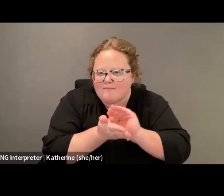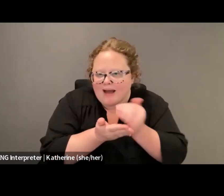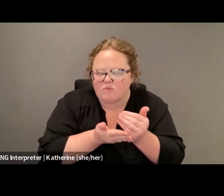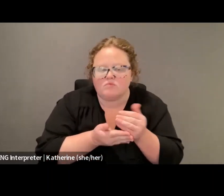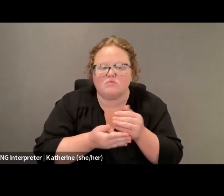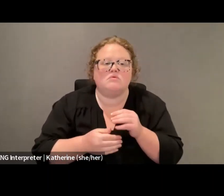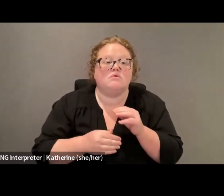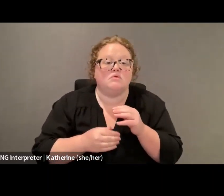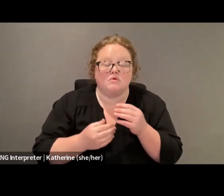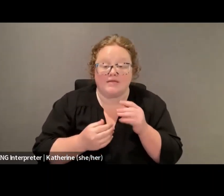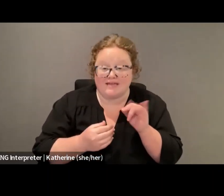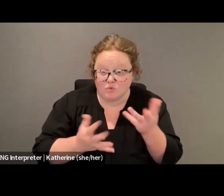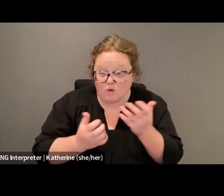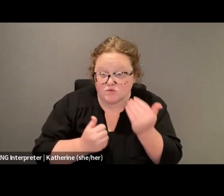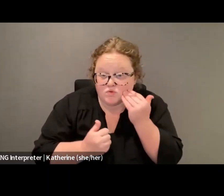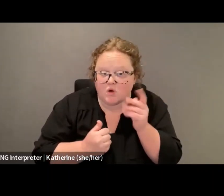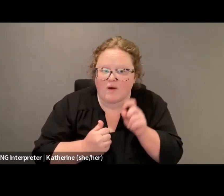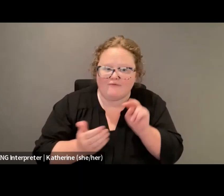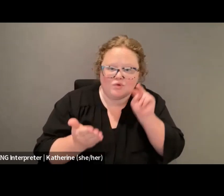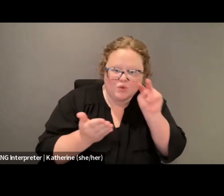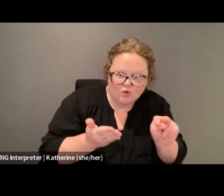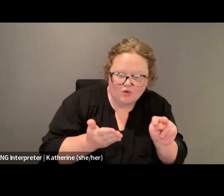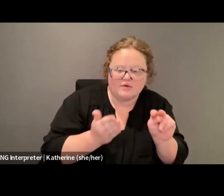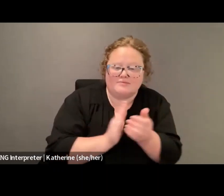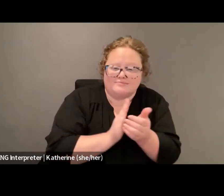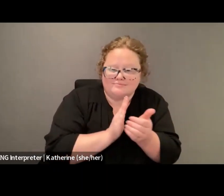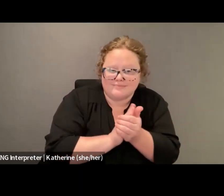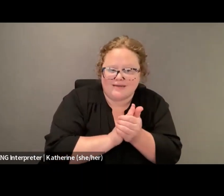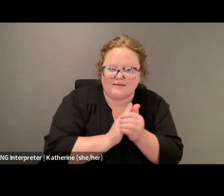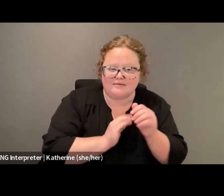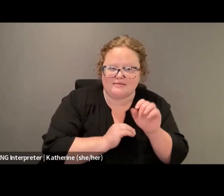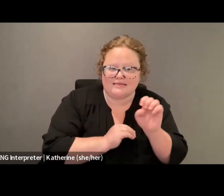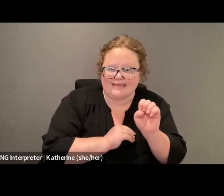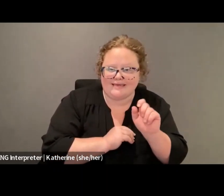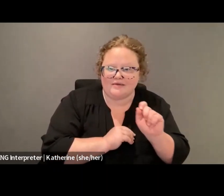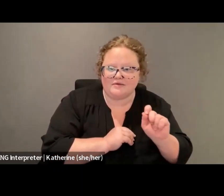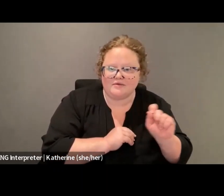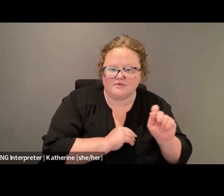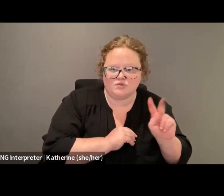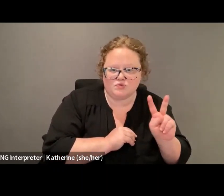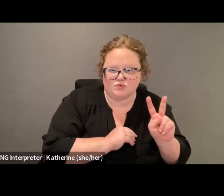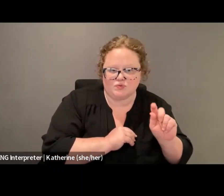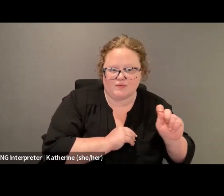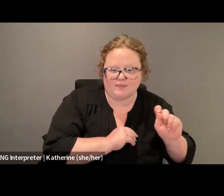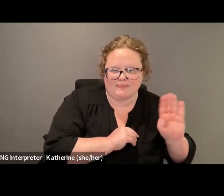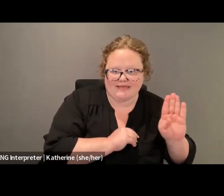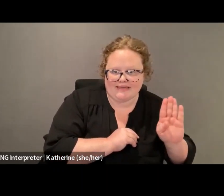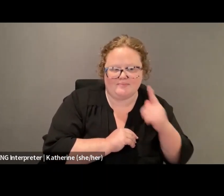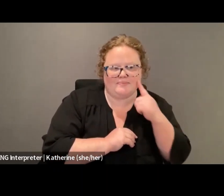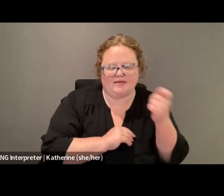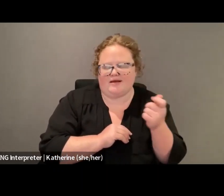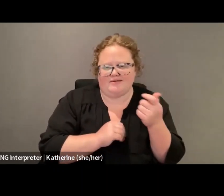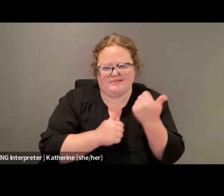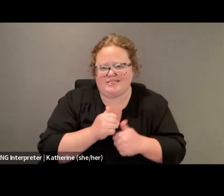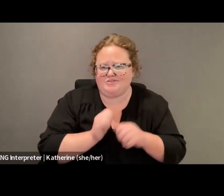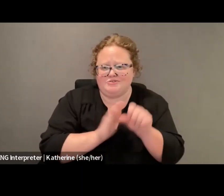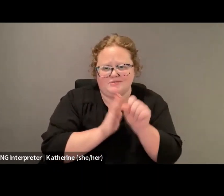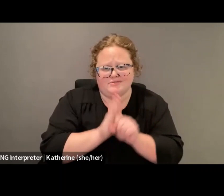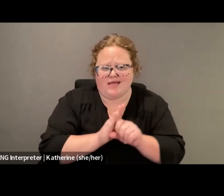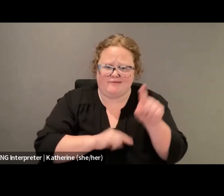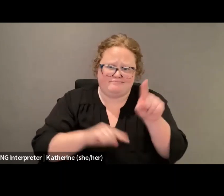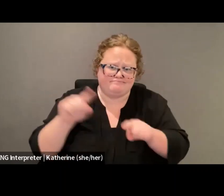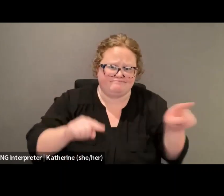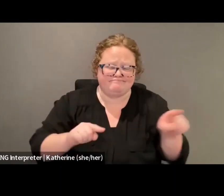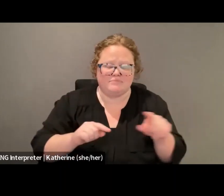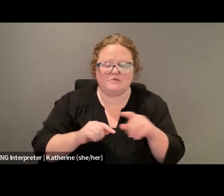at. It's very different state to state. There are different ways to do it, but the answer to your question is going to be